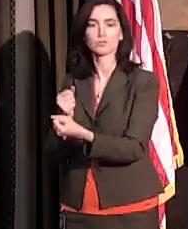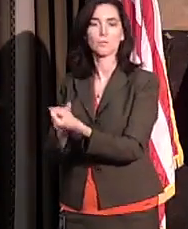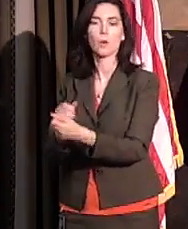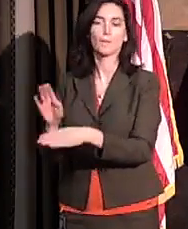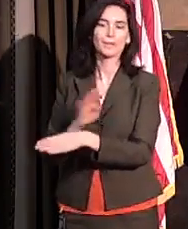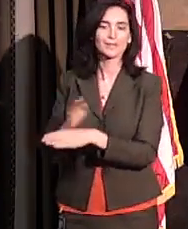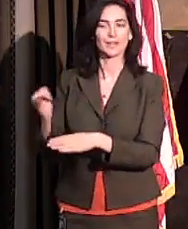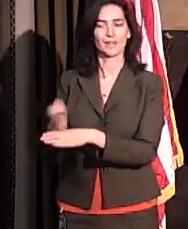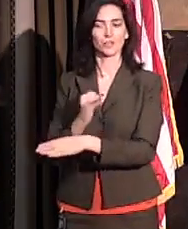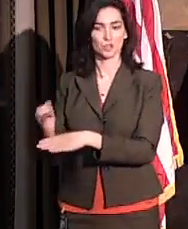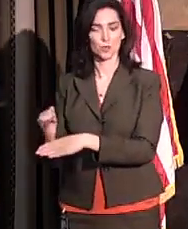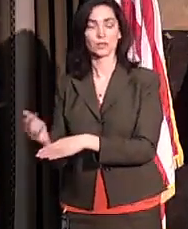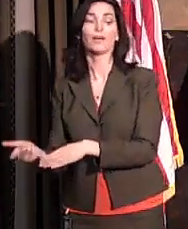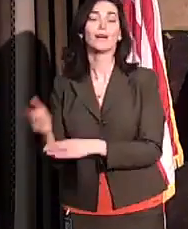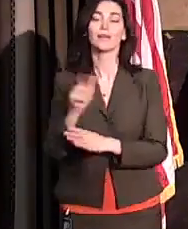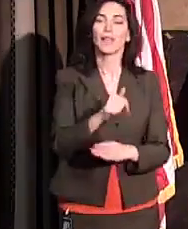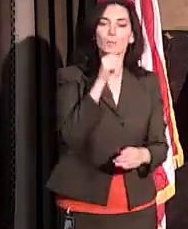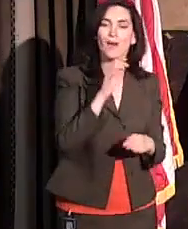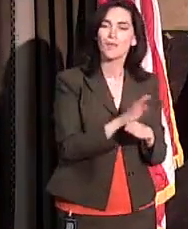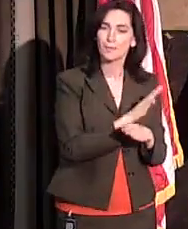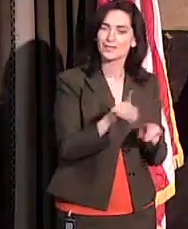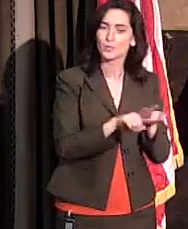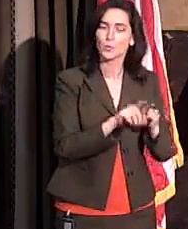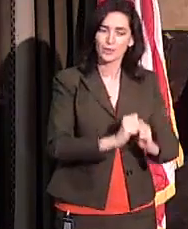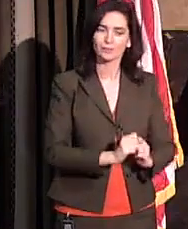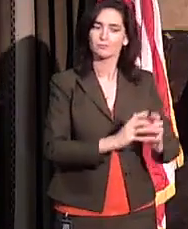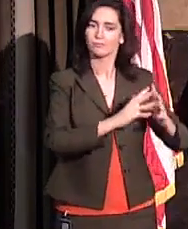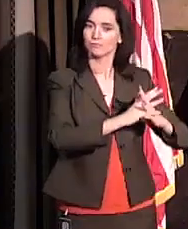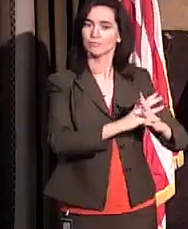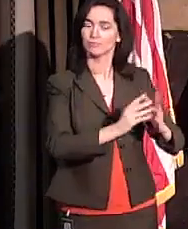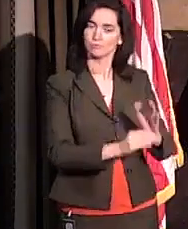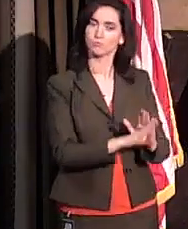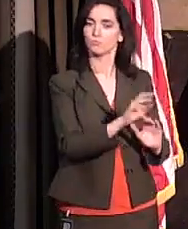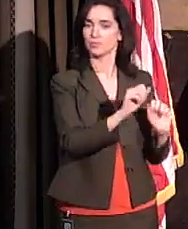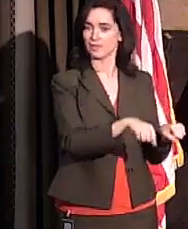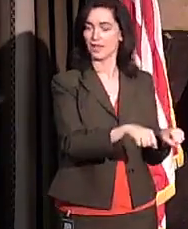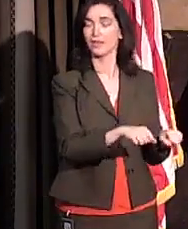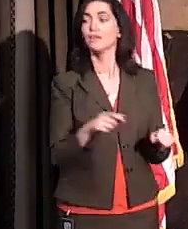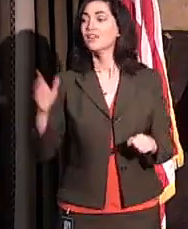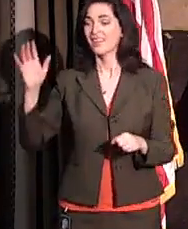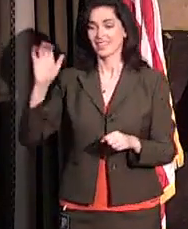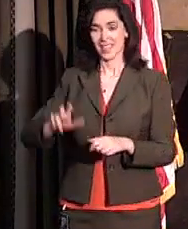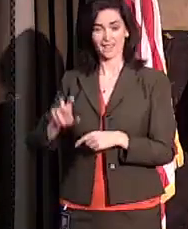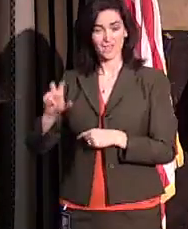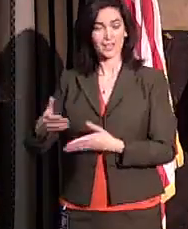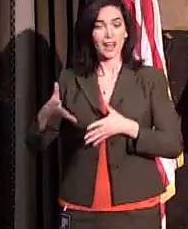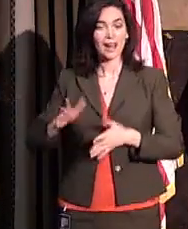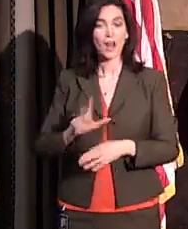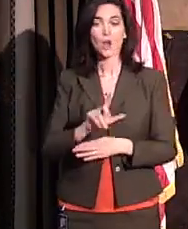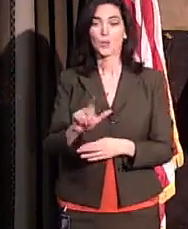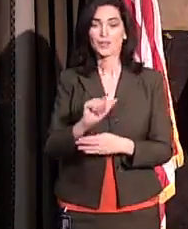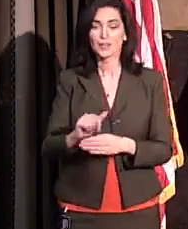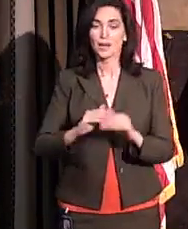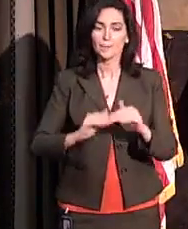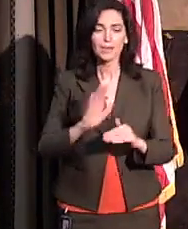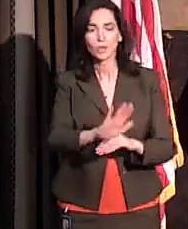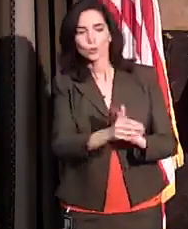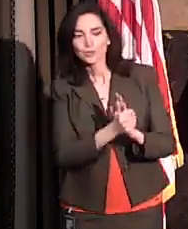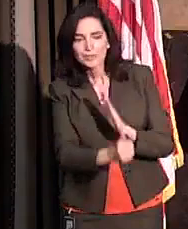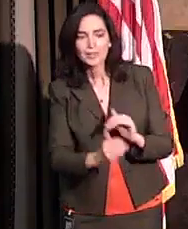investments, allowing Louisiana to build upon the innovation and skill which people of this state have contributed nationally